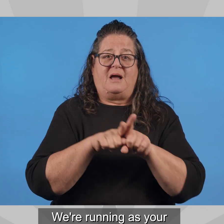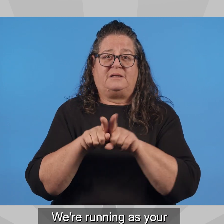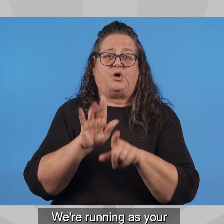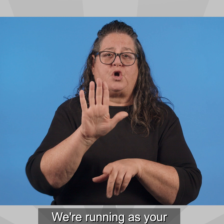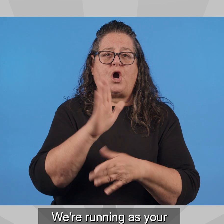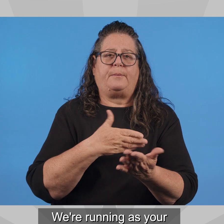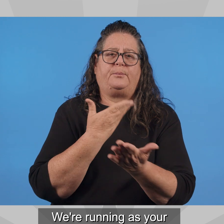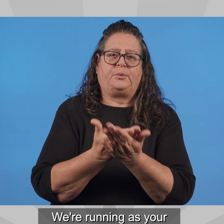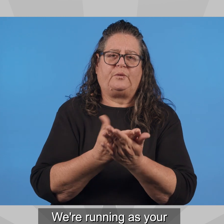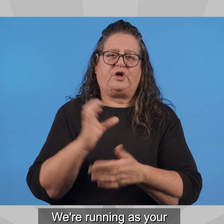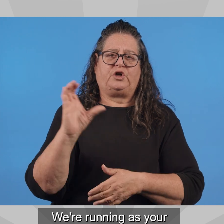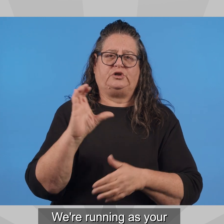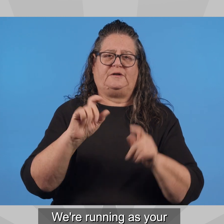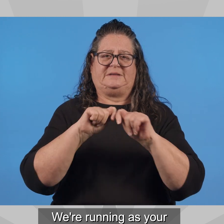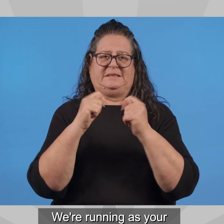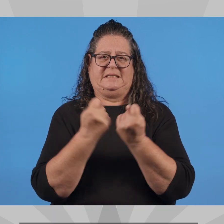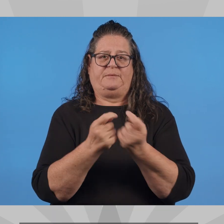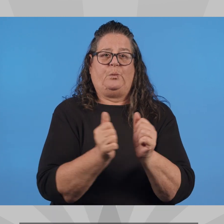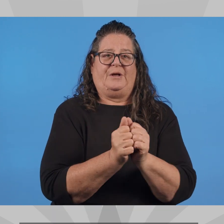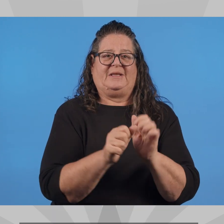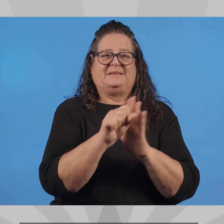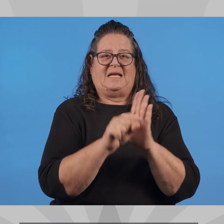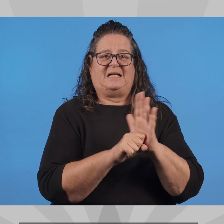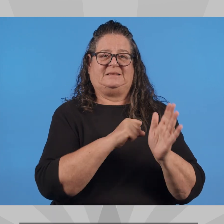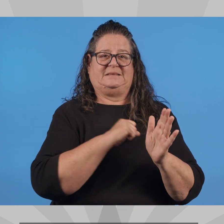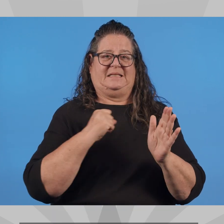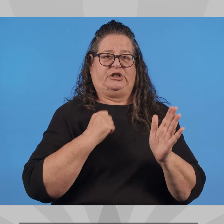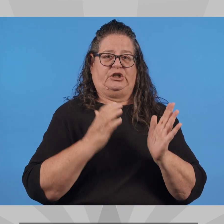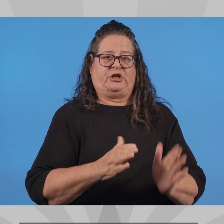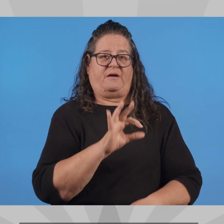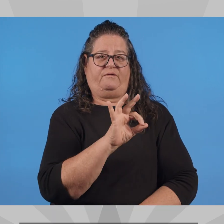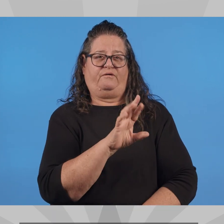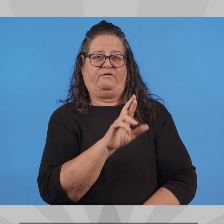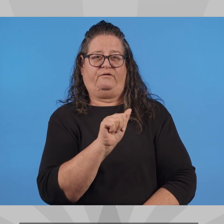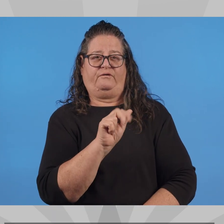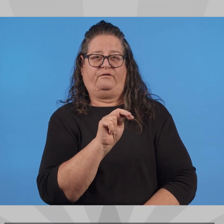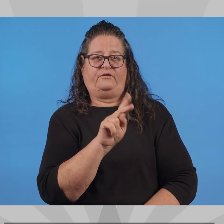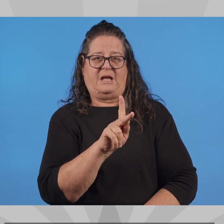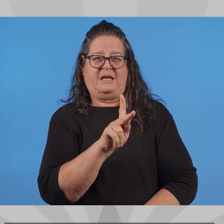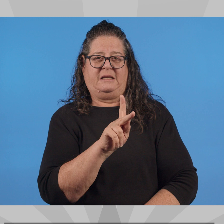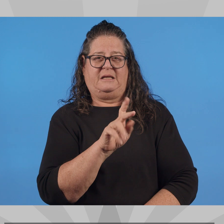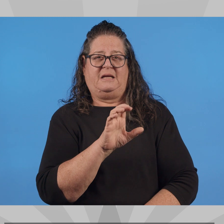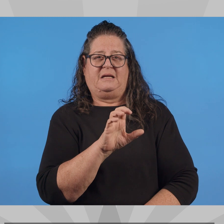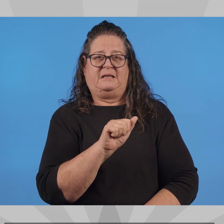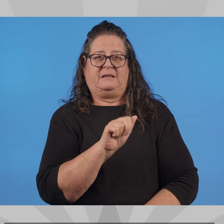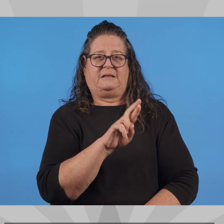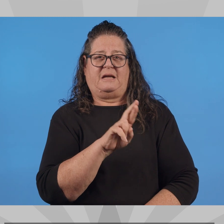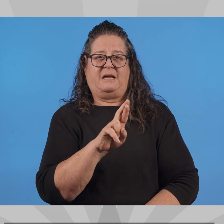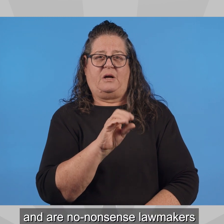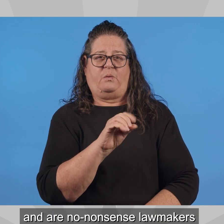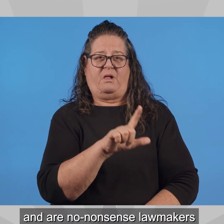We're running as your proven conservative team with State Senator Frank Carroll, because we share